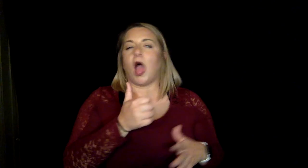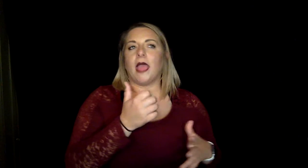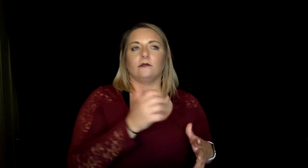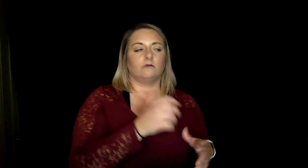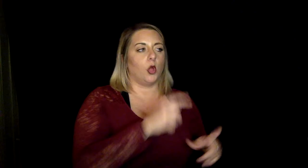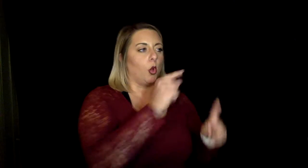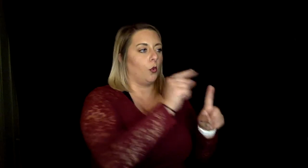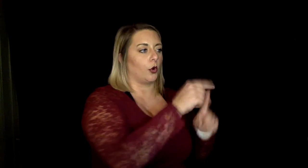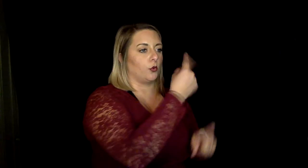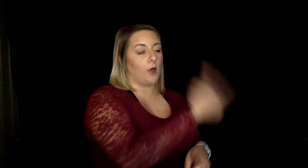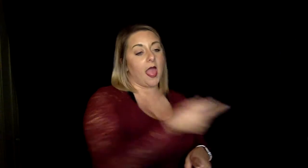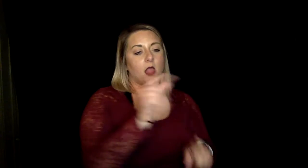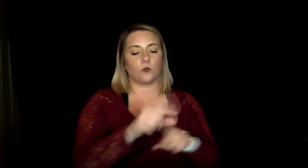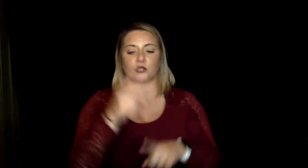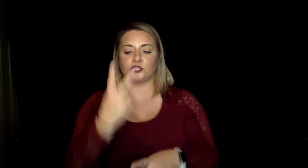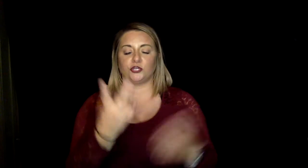not word one, word two.